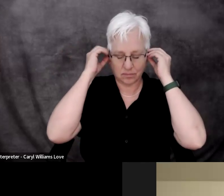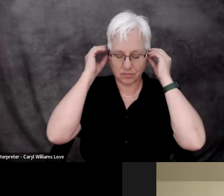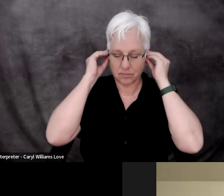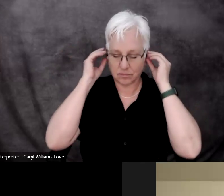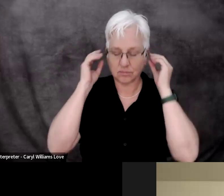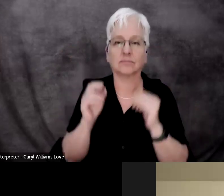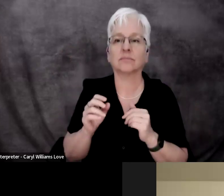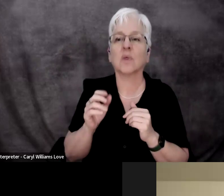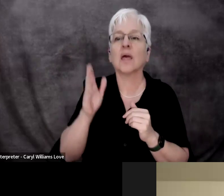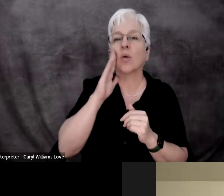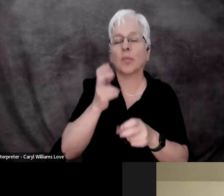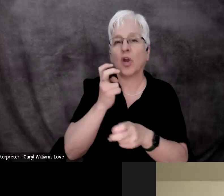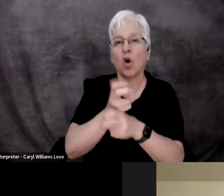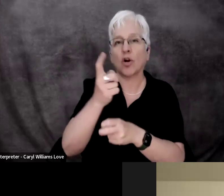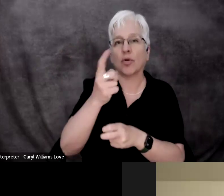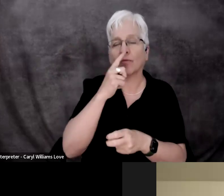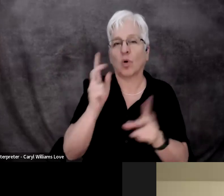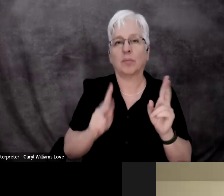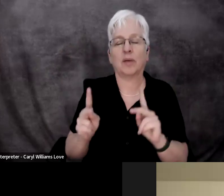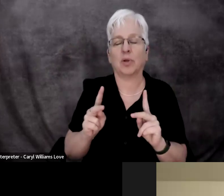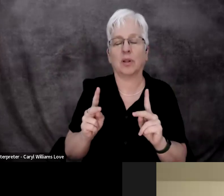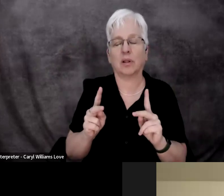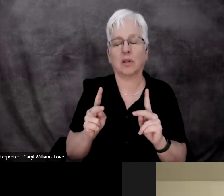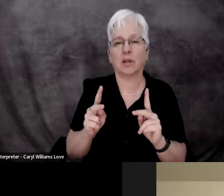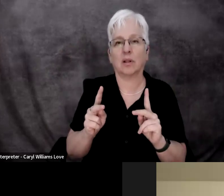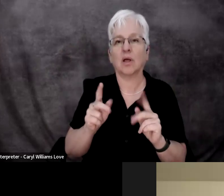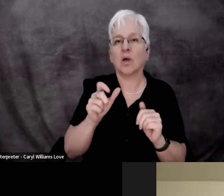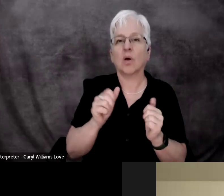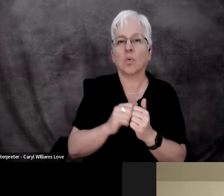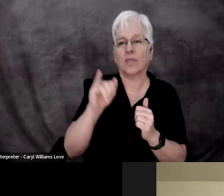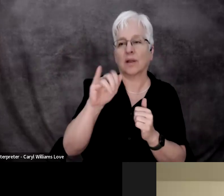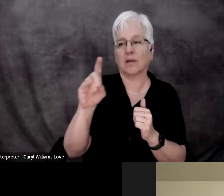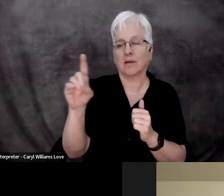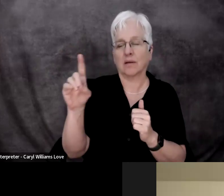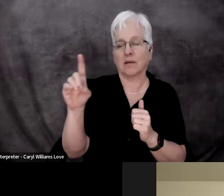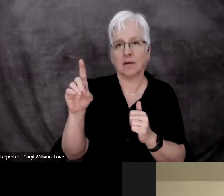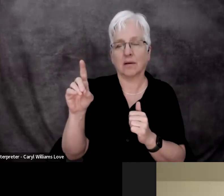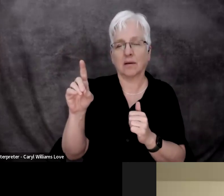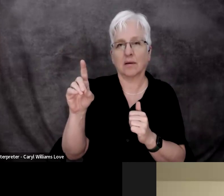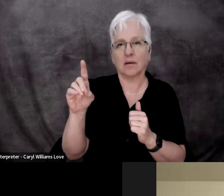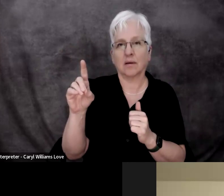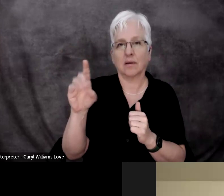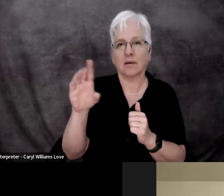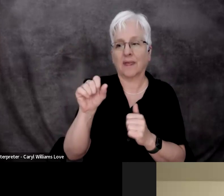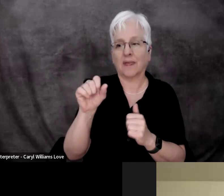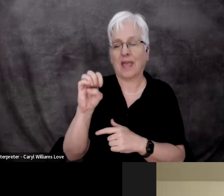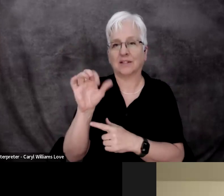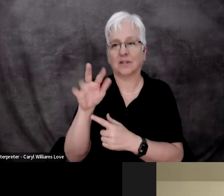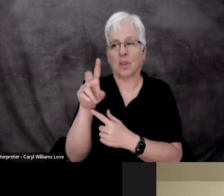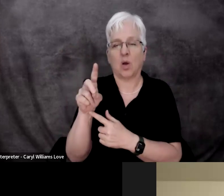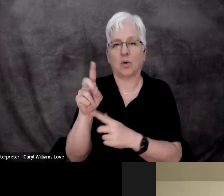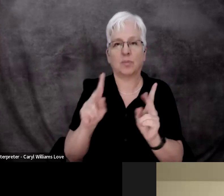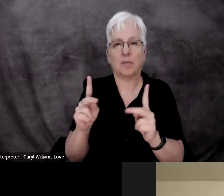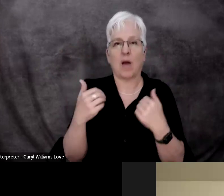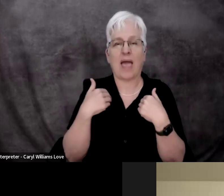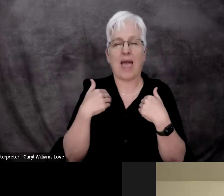It would be a lot harder for folks with intellectual and developmental disabilities. The caseloads people have is so high it can cause